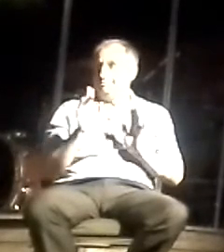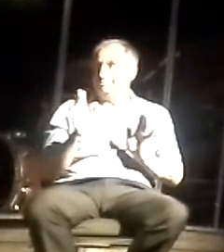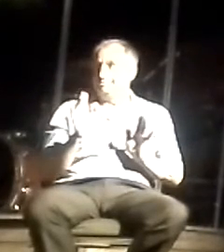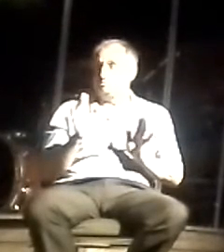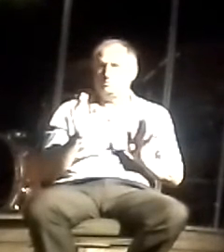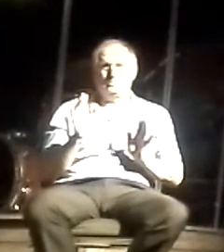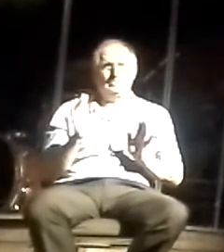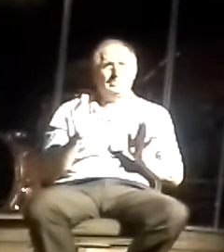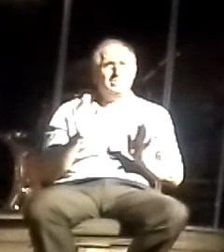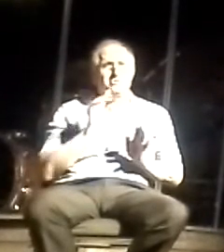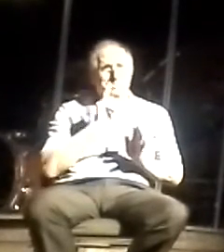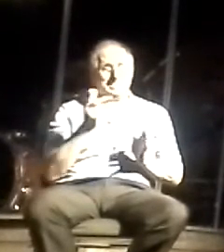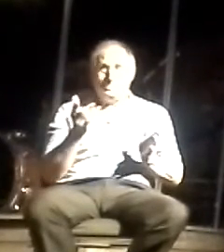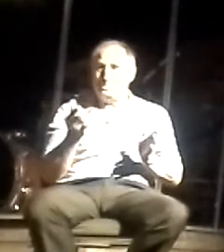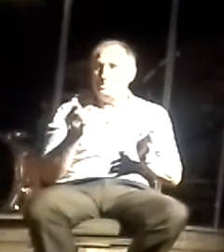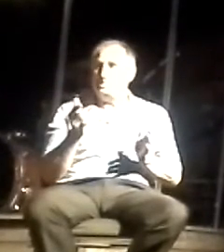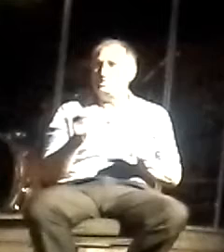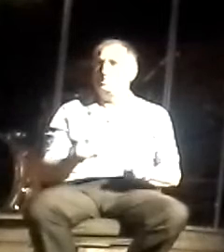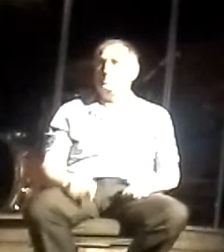Come on now.